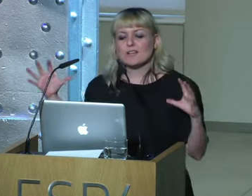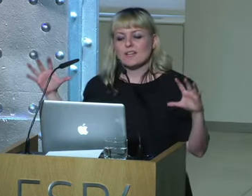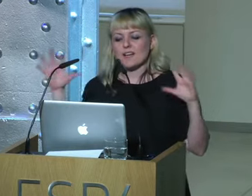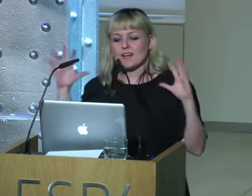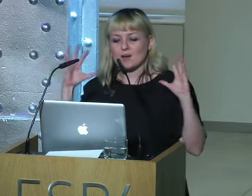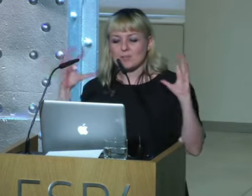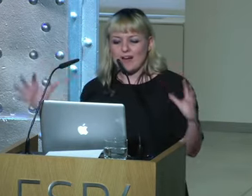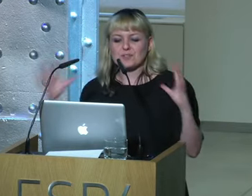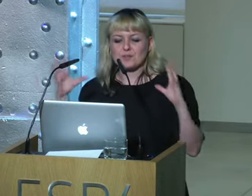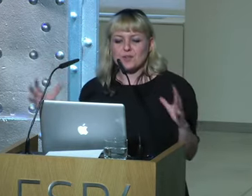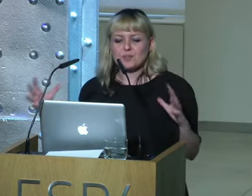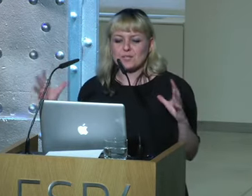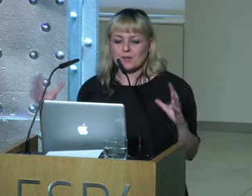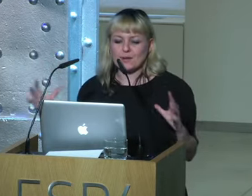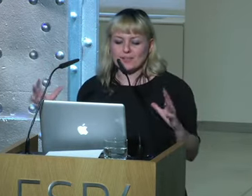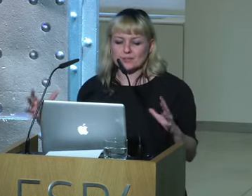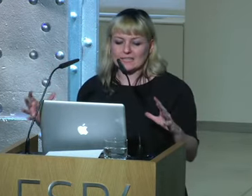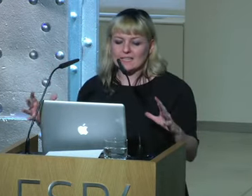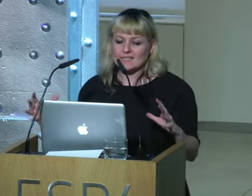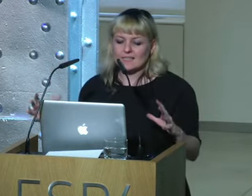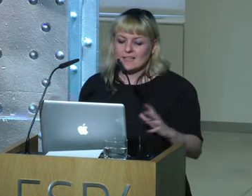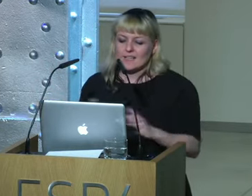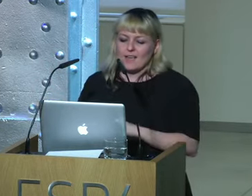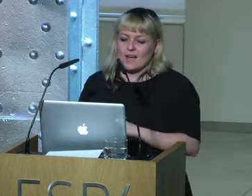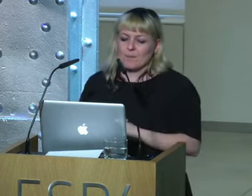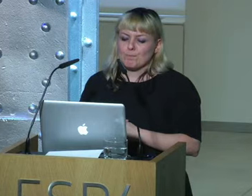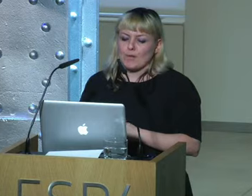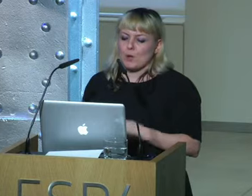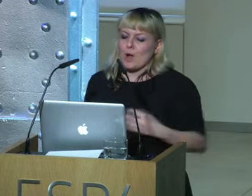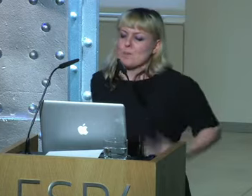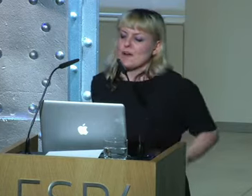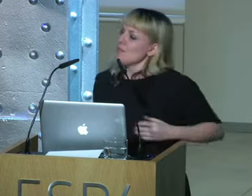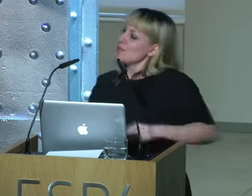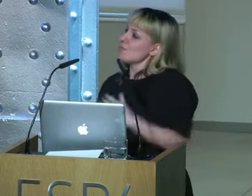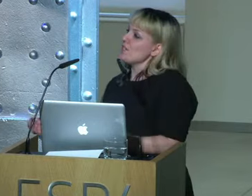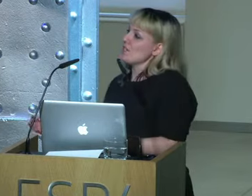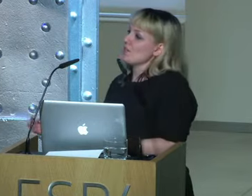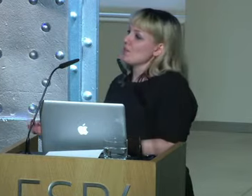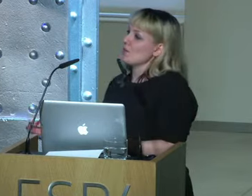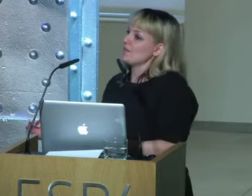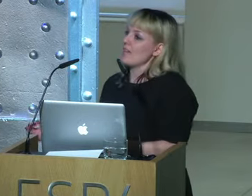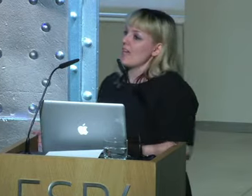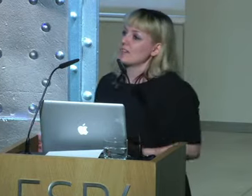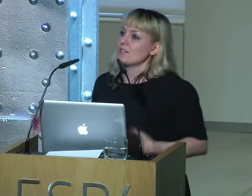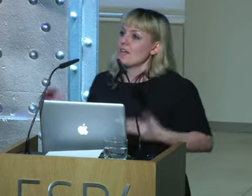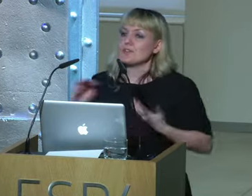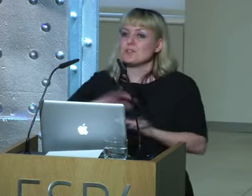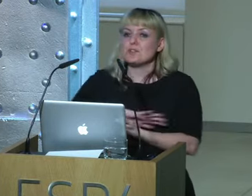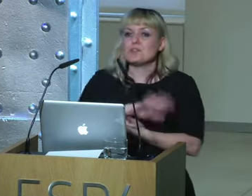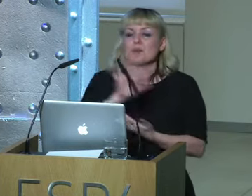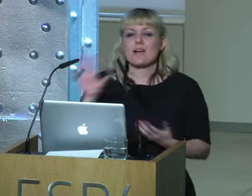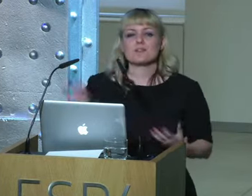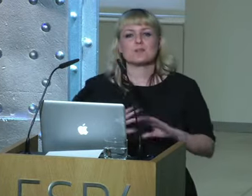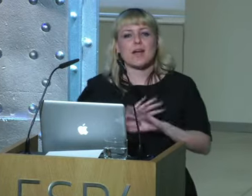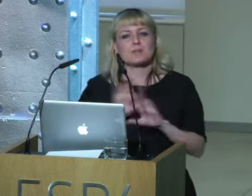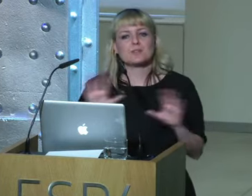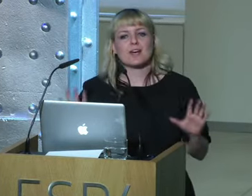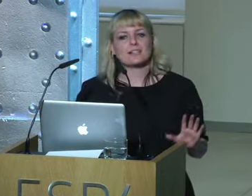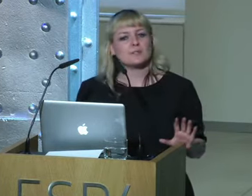Chrome browser version, which I'm about to release. My intuition was that as soon as you have